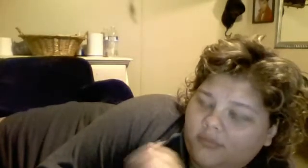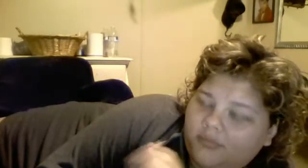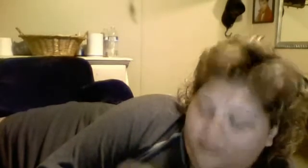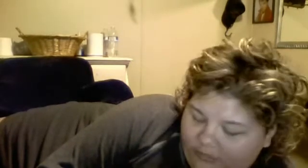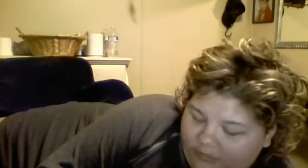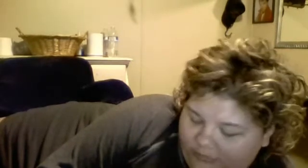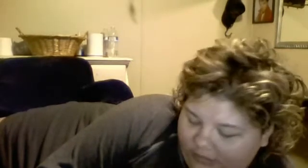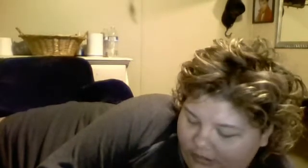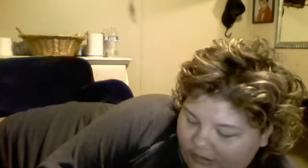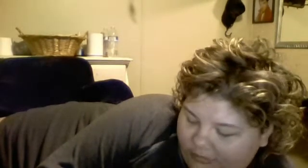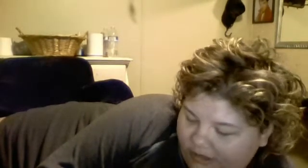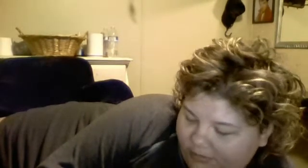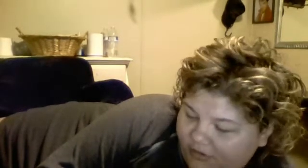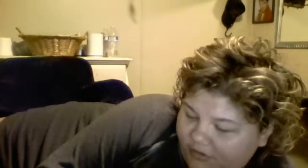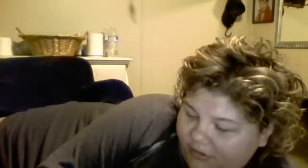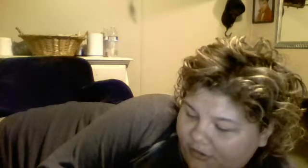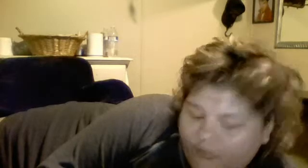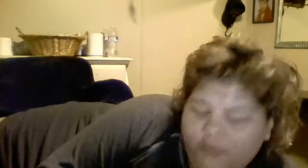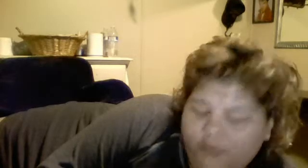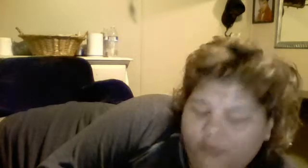To not like my opinion, at least.